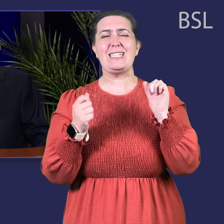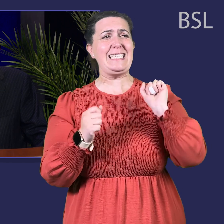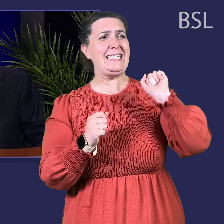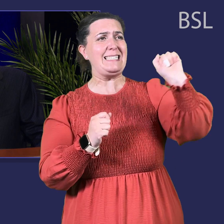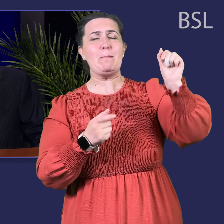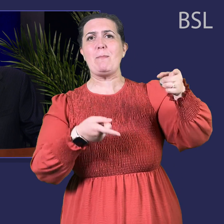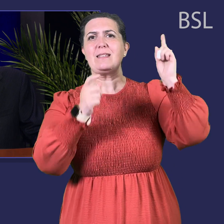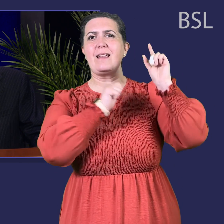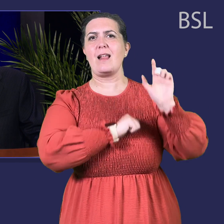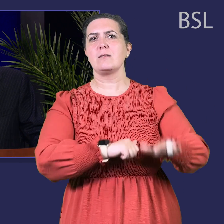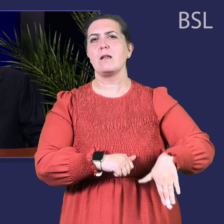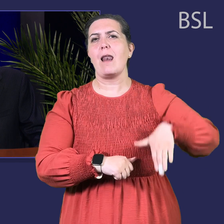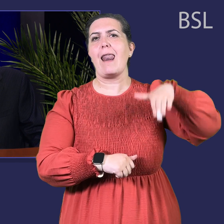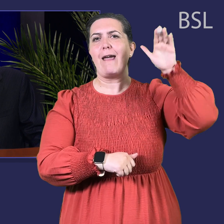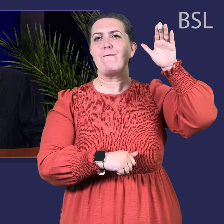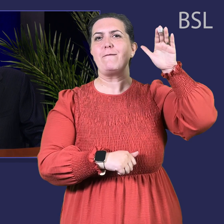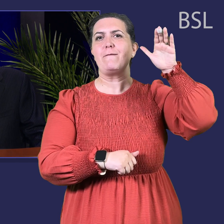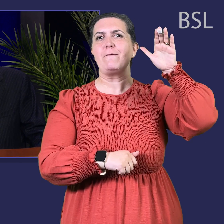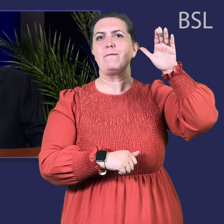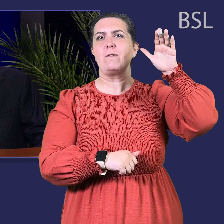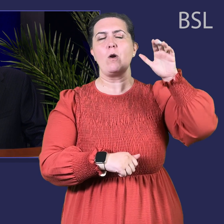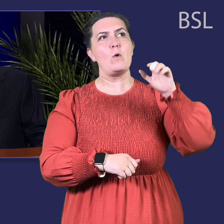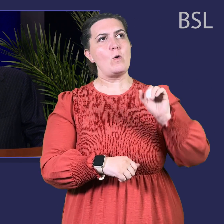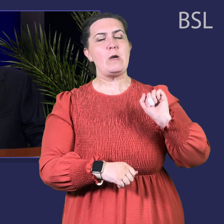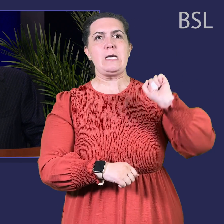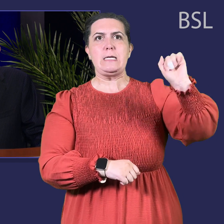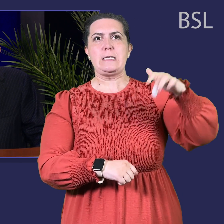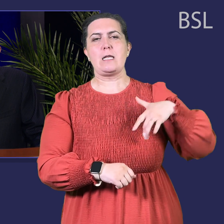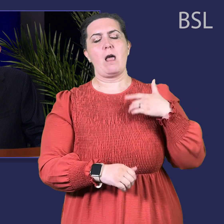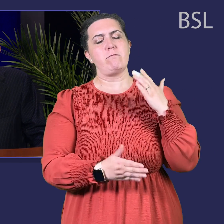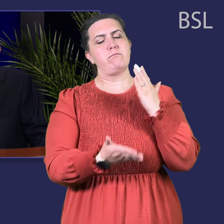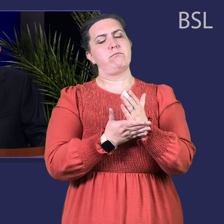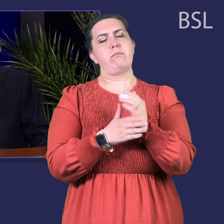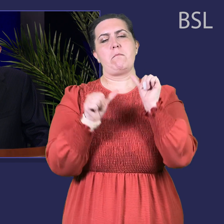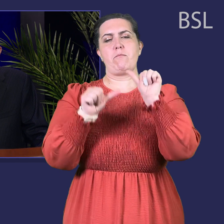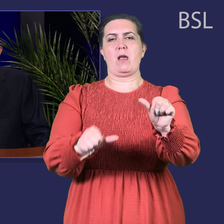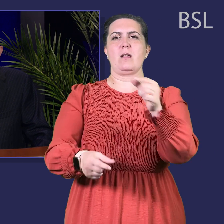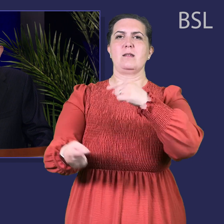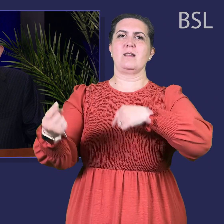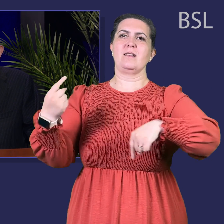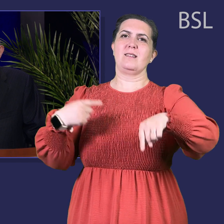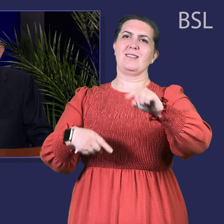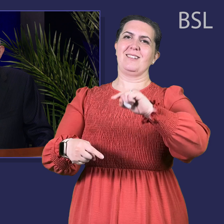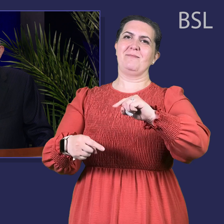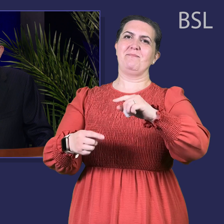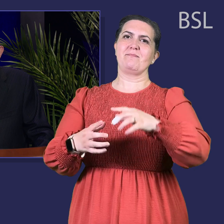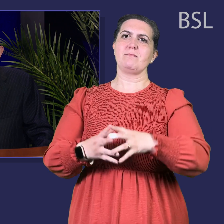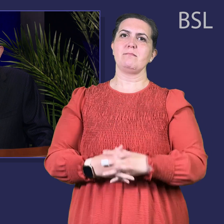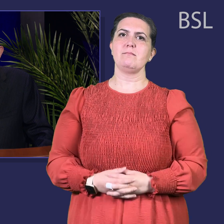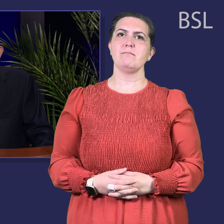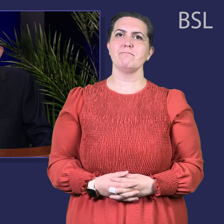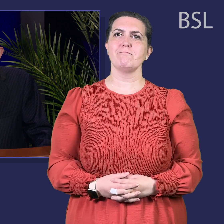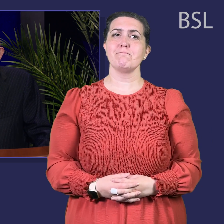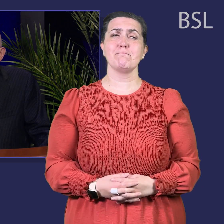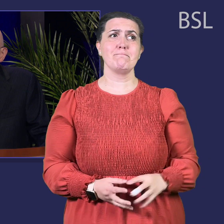celebration of President Nelson's life, a life that has blessed us all.